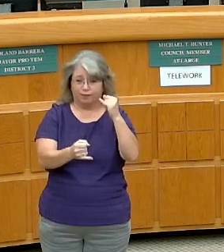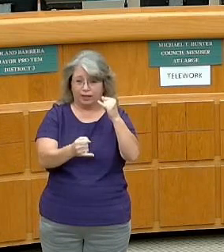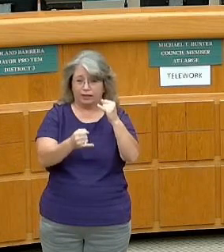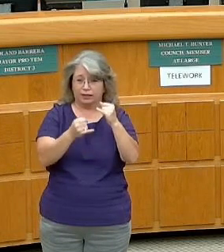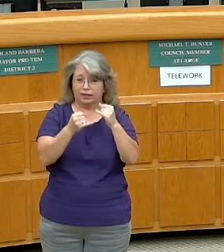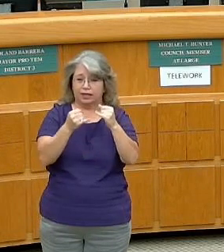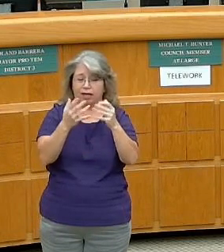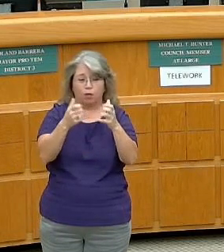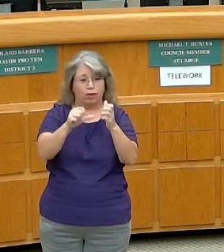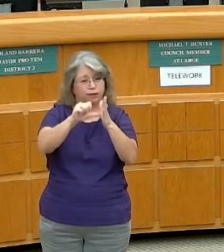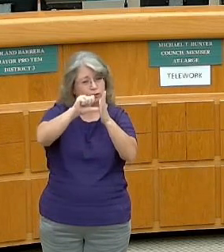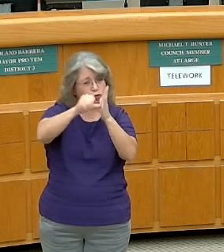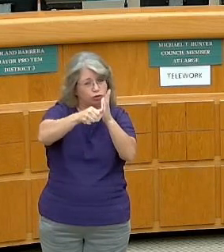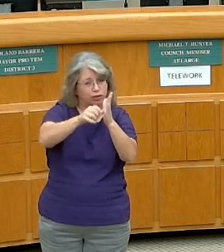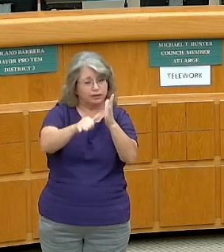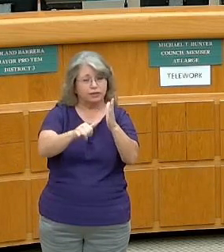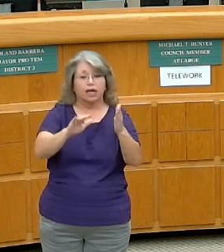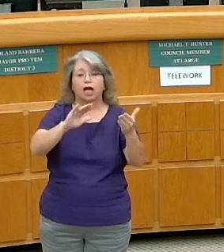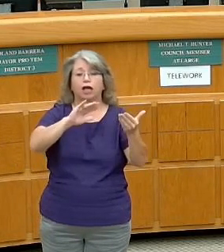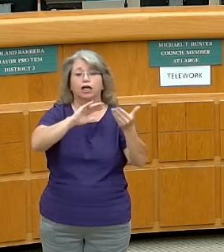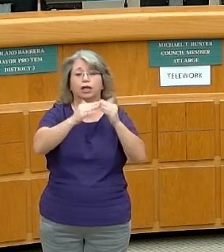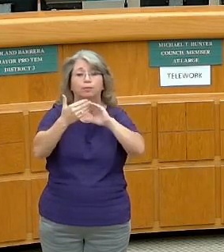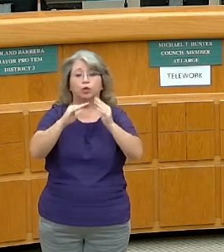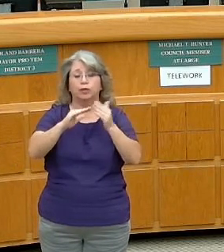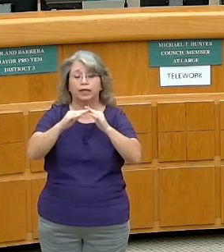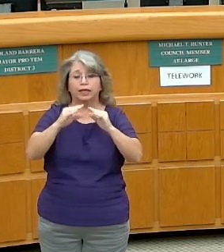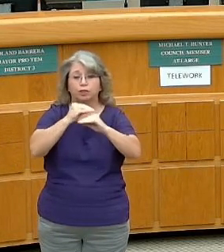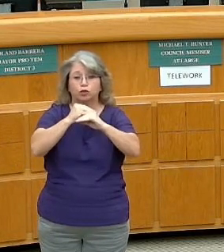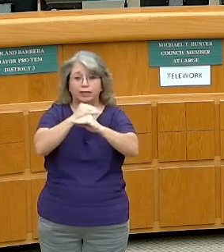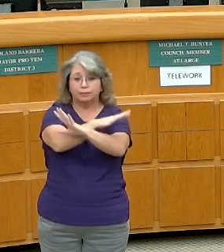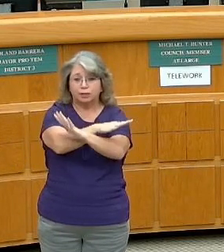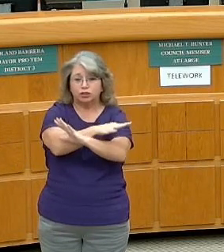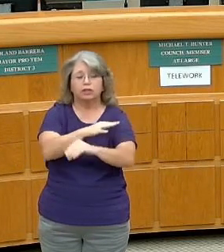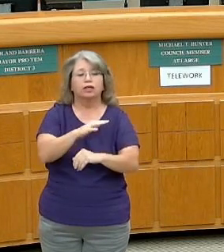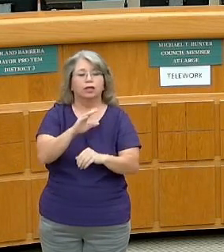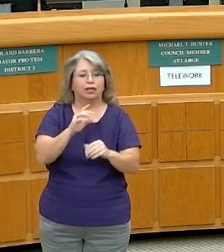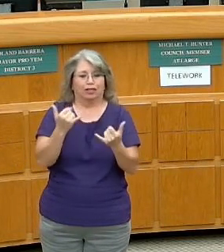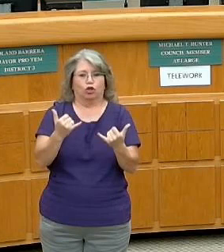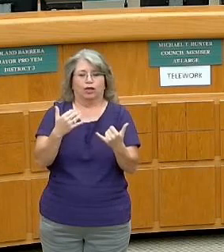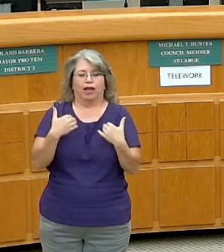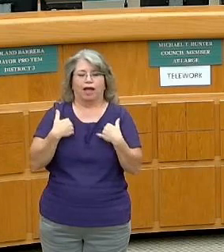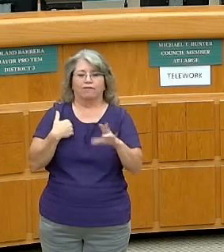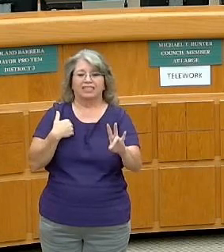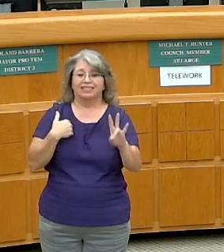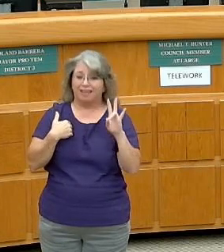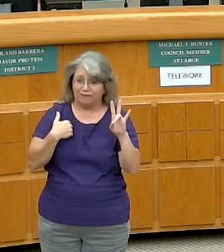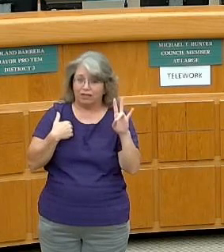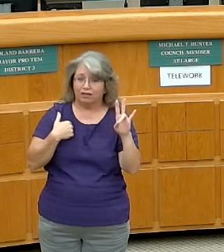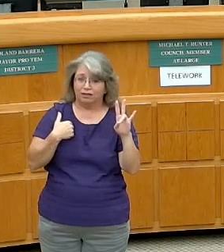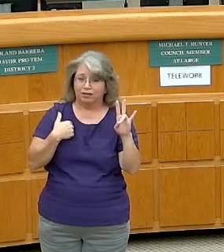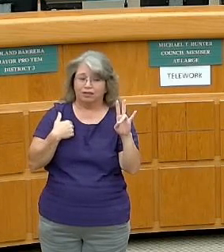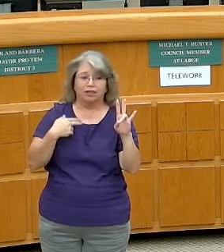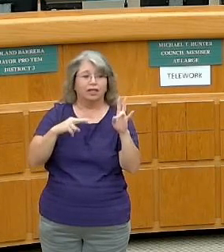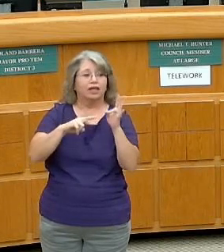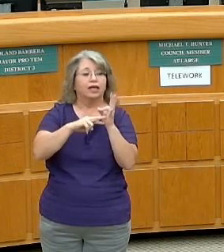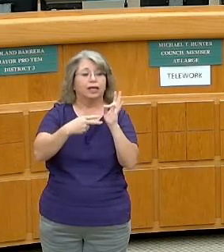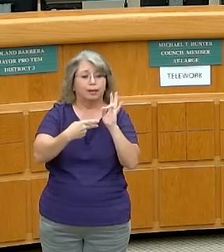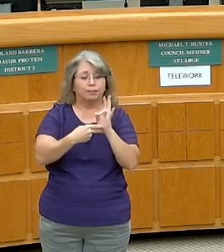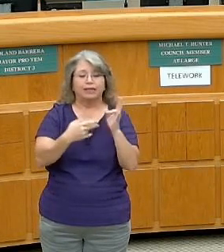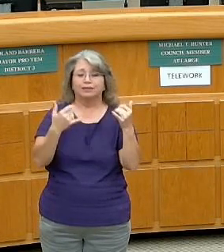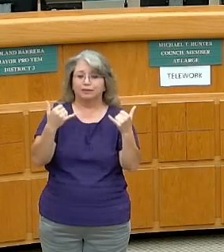this, community-acquired transmission. We currently have 7 cases. This means that we are now